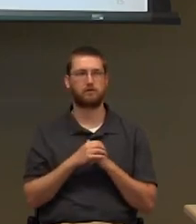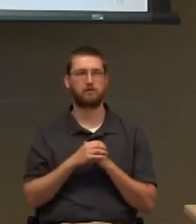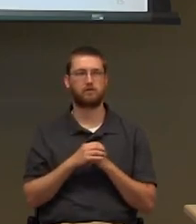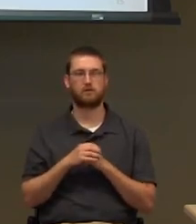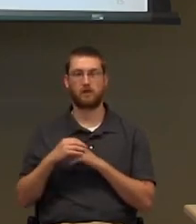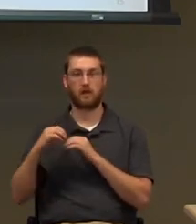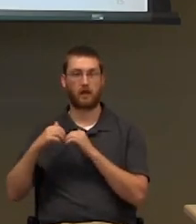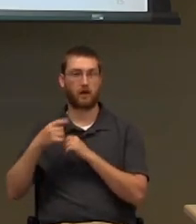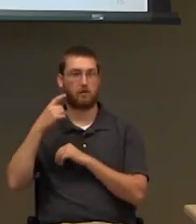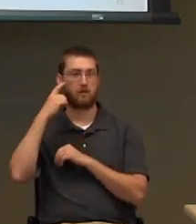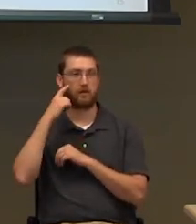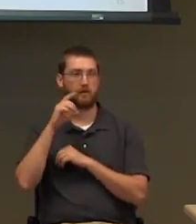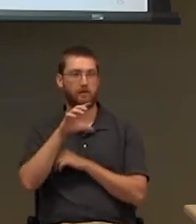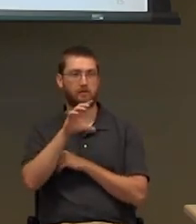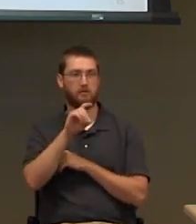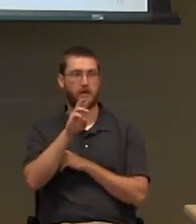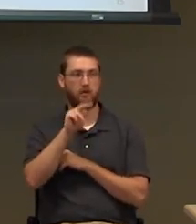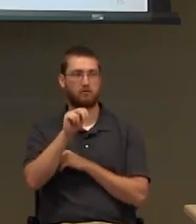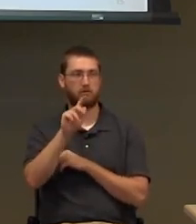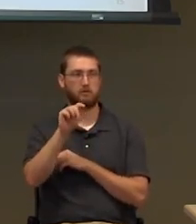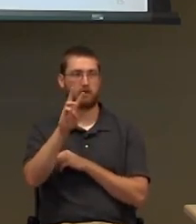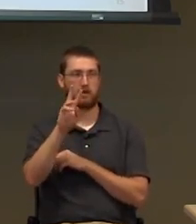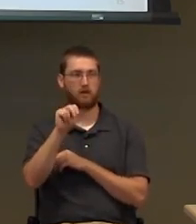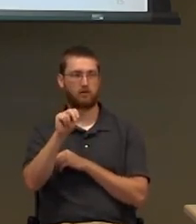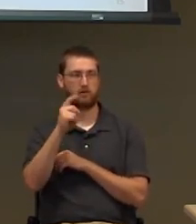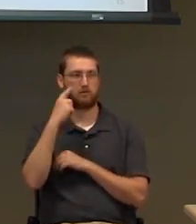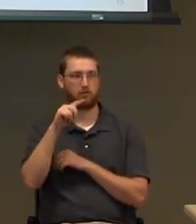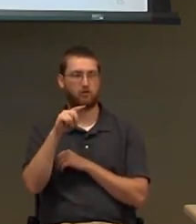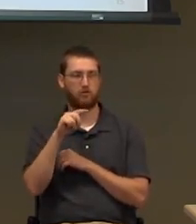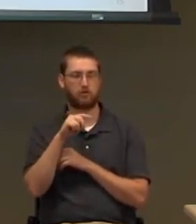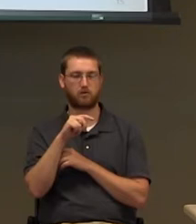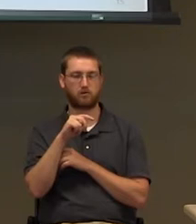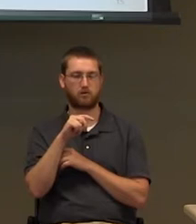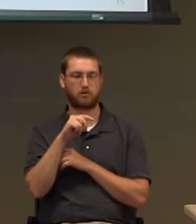How do I think a downtown hotel? There's a section in there, perform feasibility analysis for potential assets, downtown